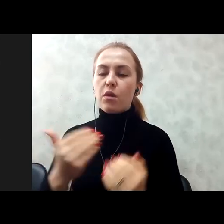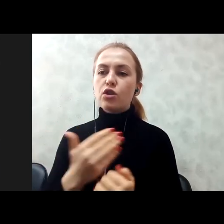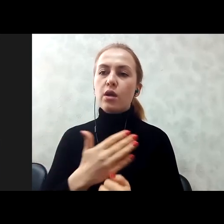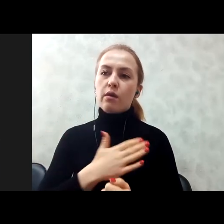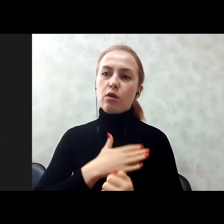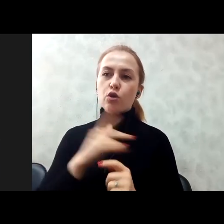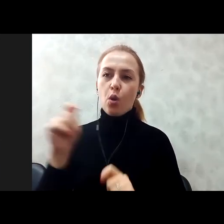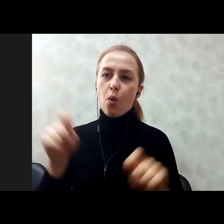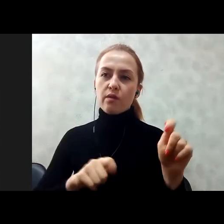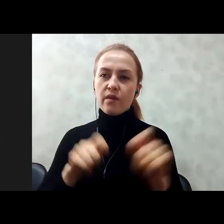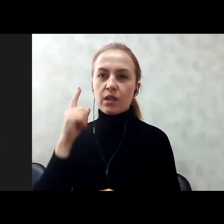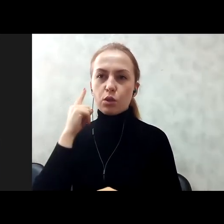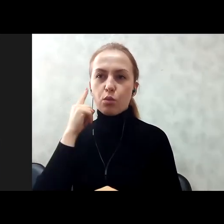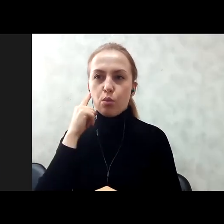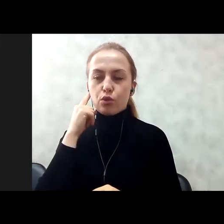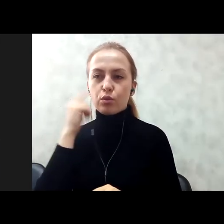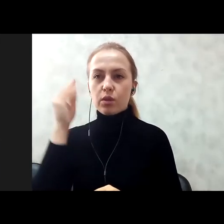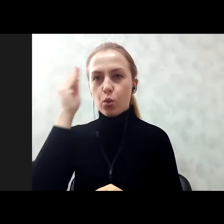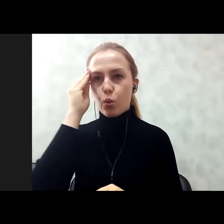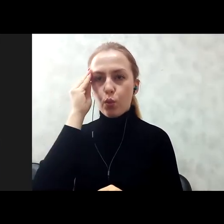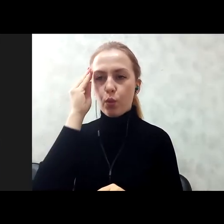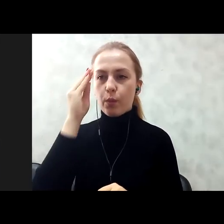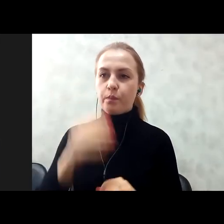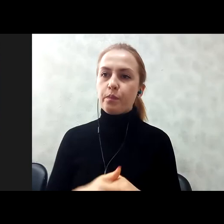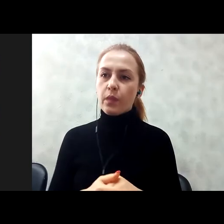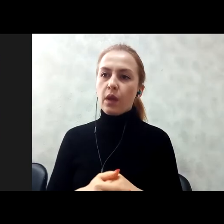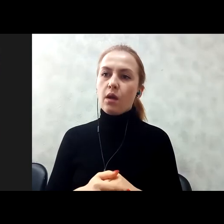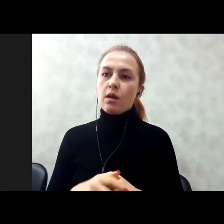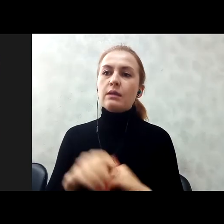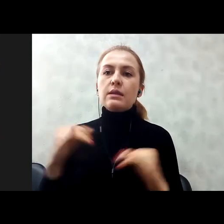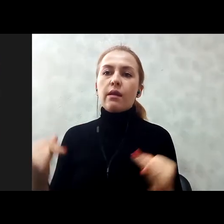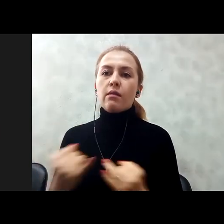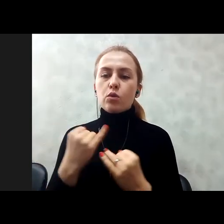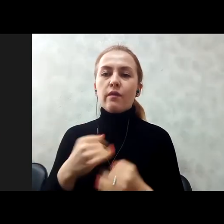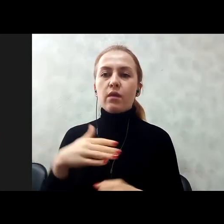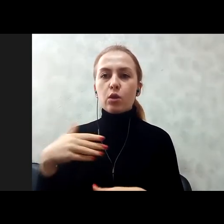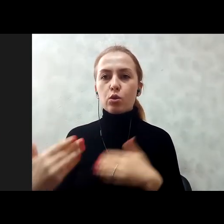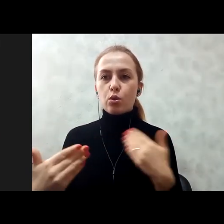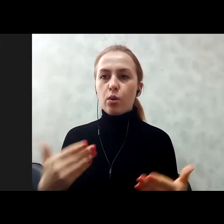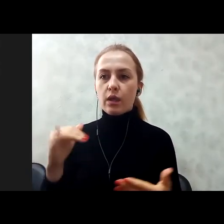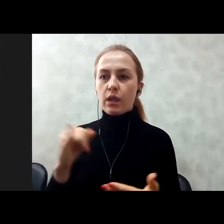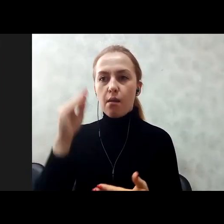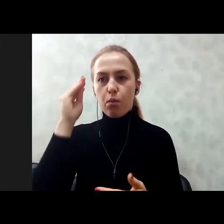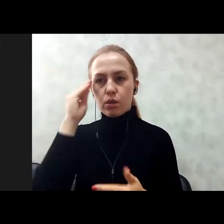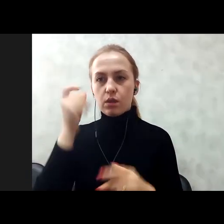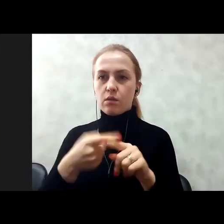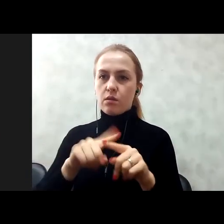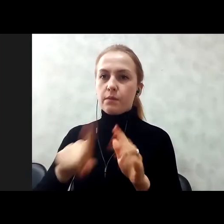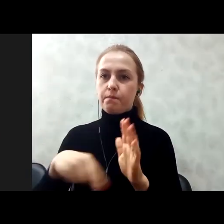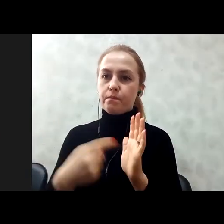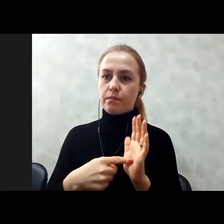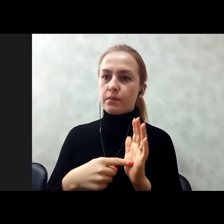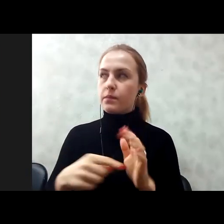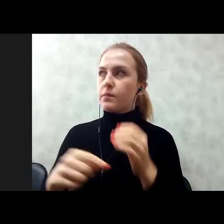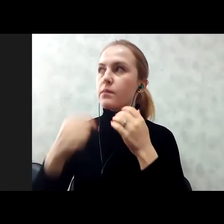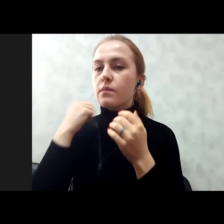communities. And it would be a good idea to hear from the conference participants how to address this